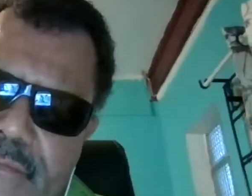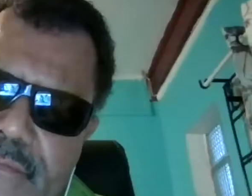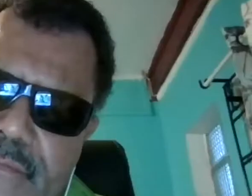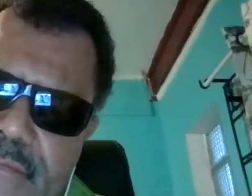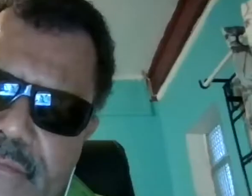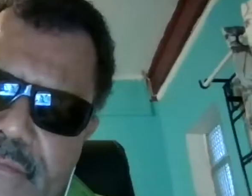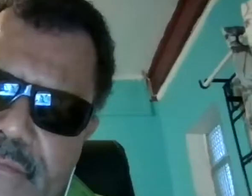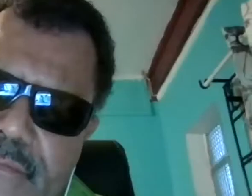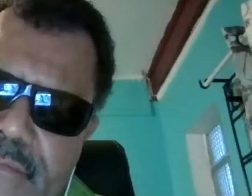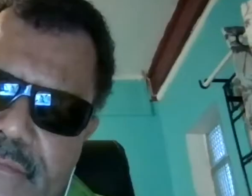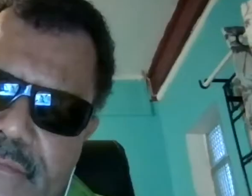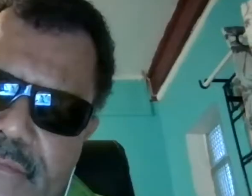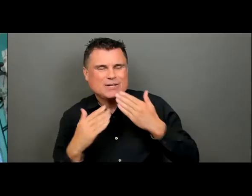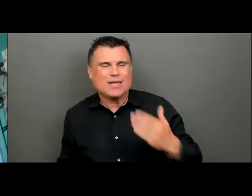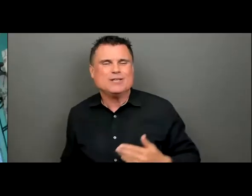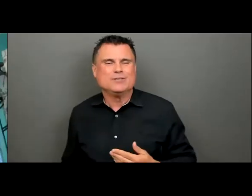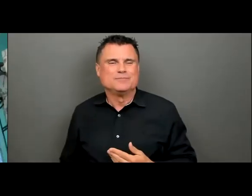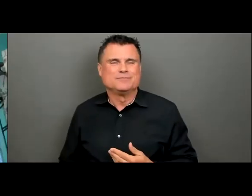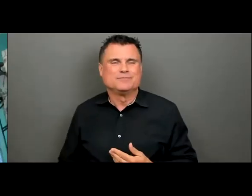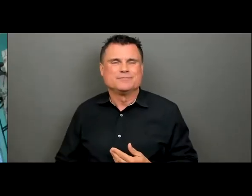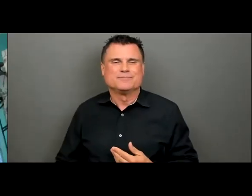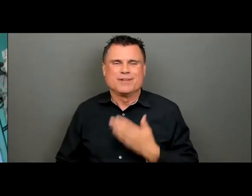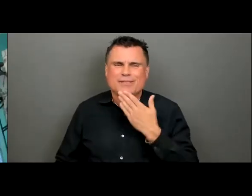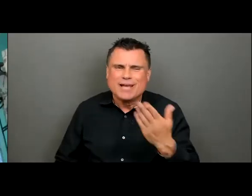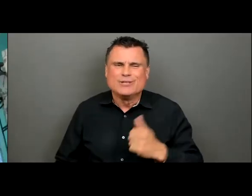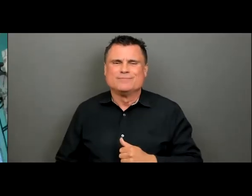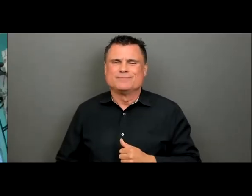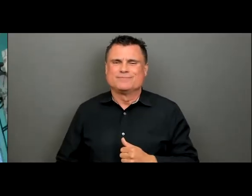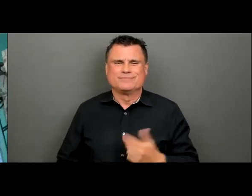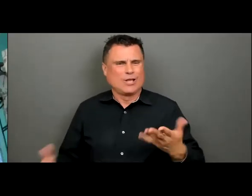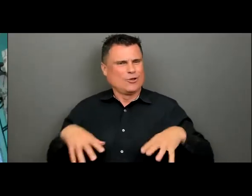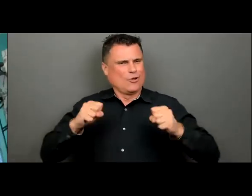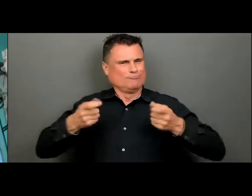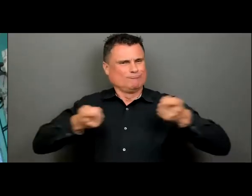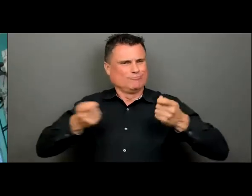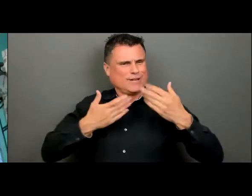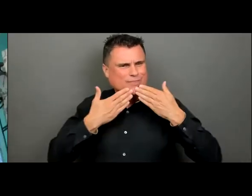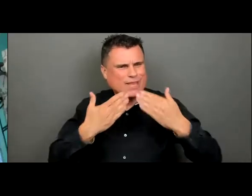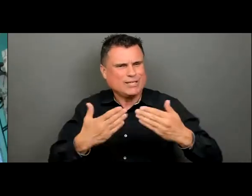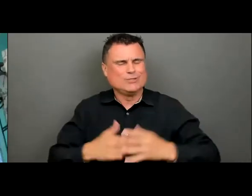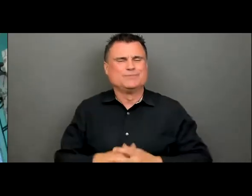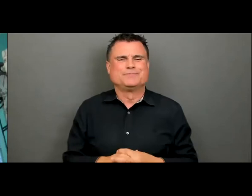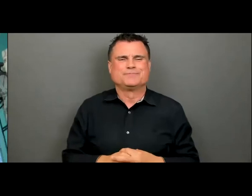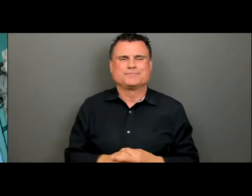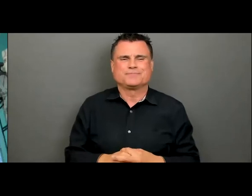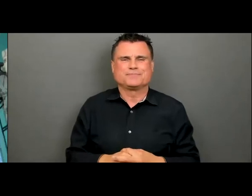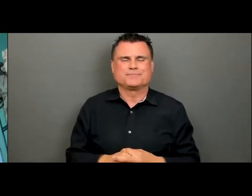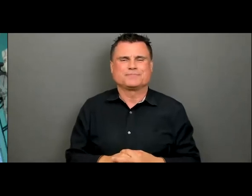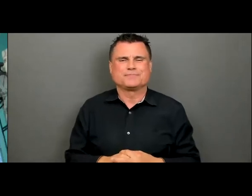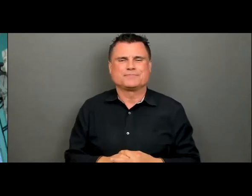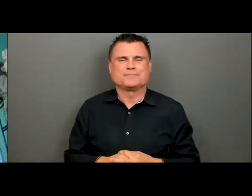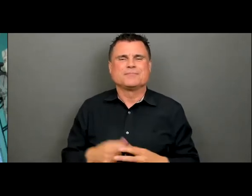for moderator and organizer for this opportunity. This is me, Bibal Powdel, serving as National Project Coordinator in